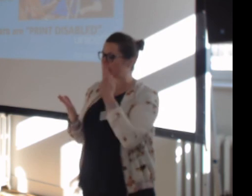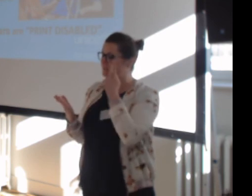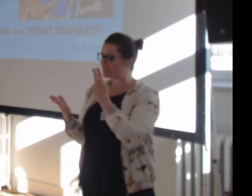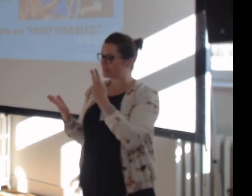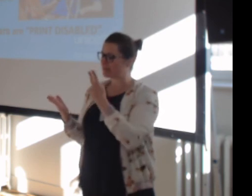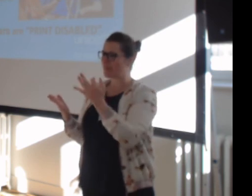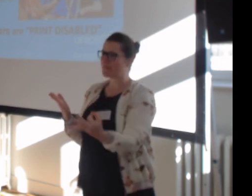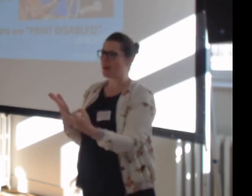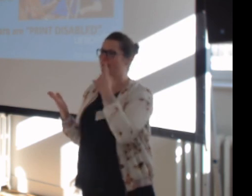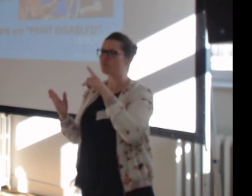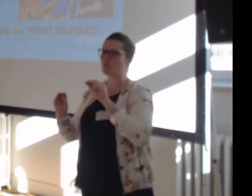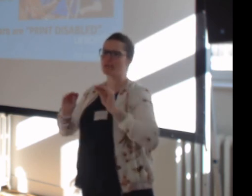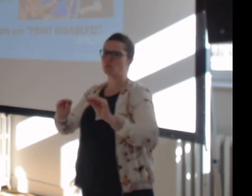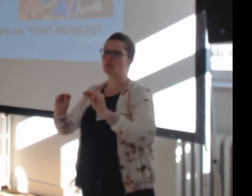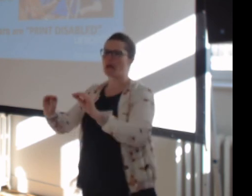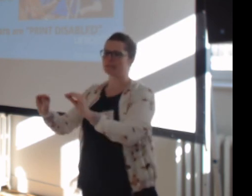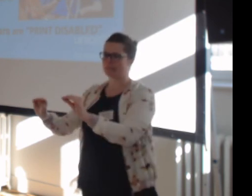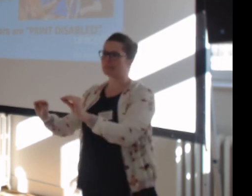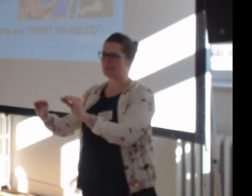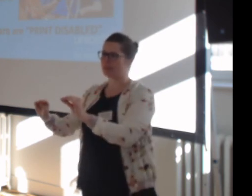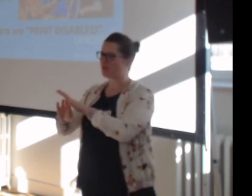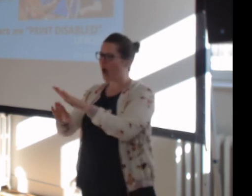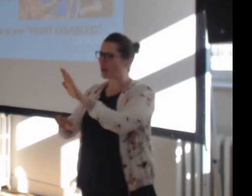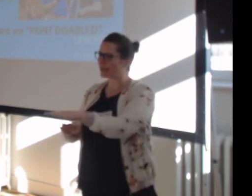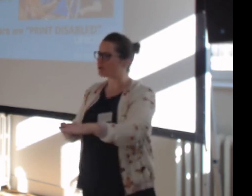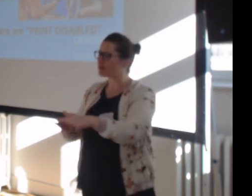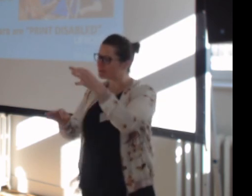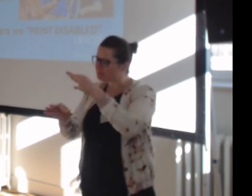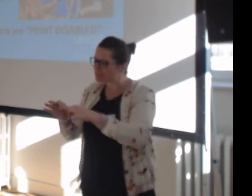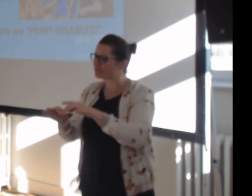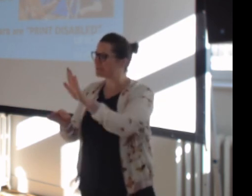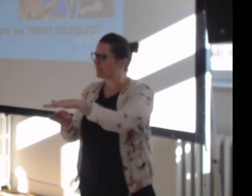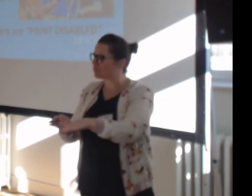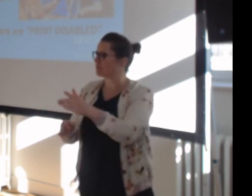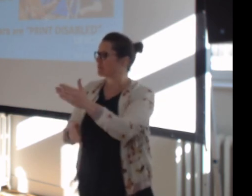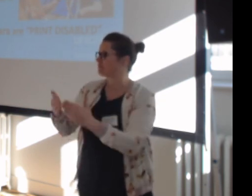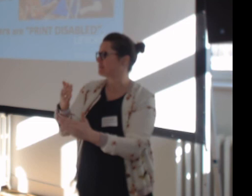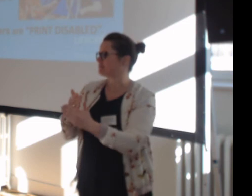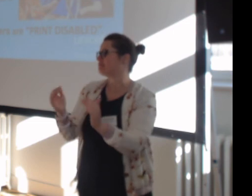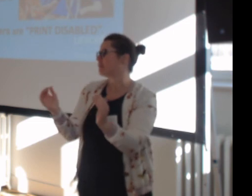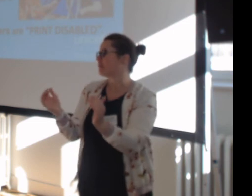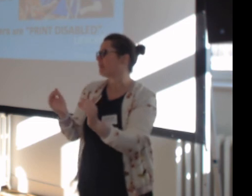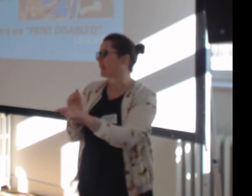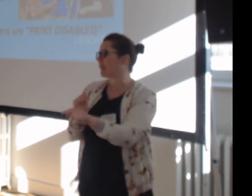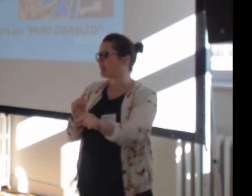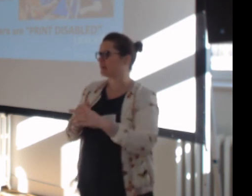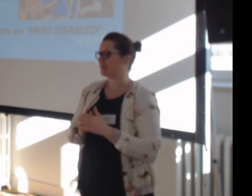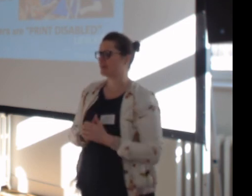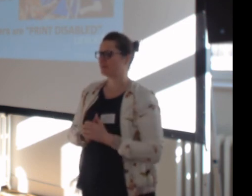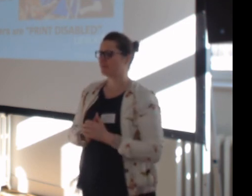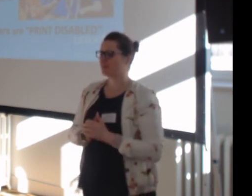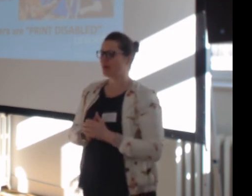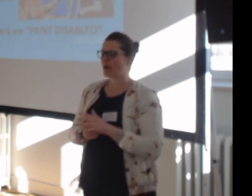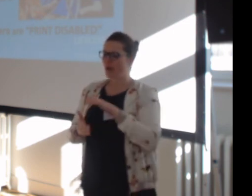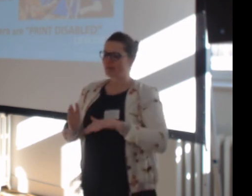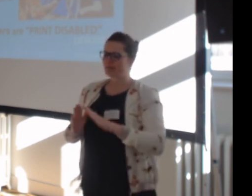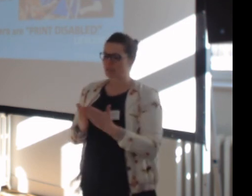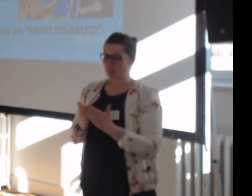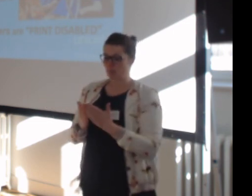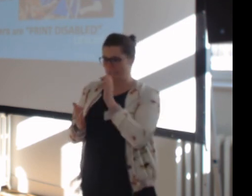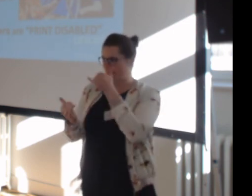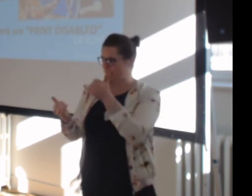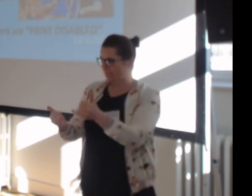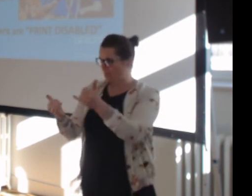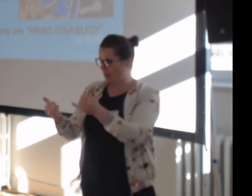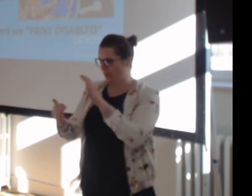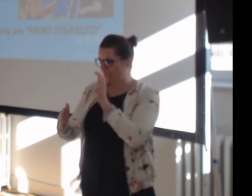key to the education of all children, but particularly children with disabilities. They see that textbooks are not available